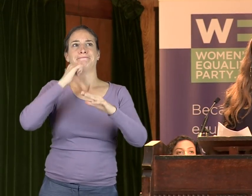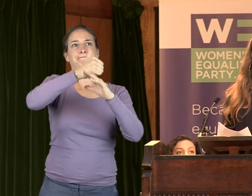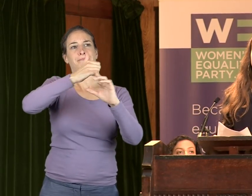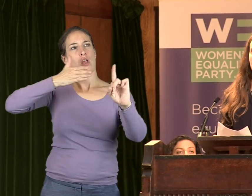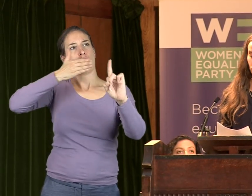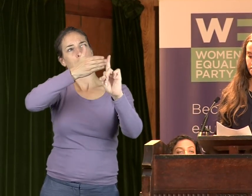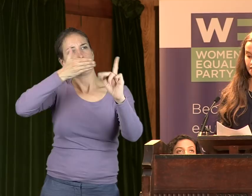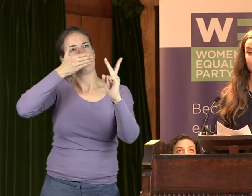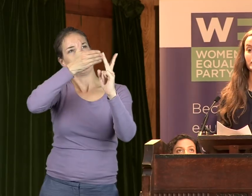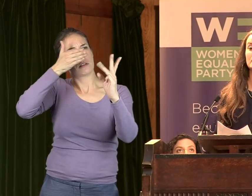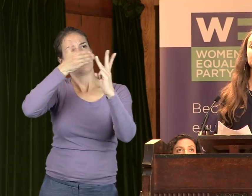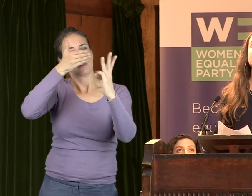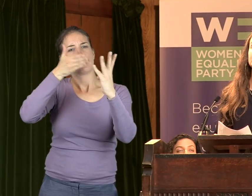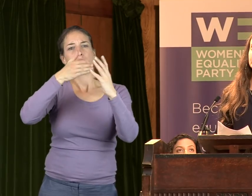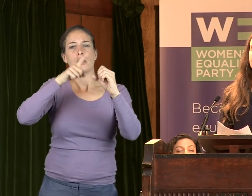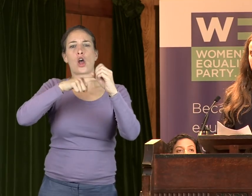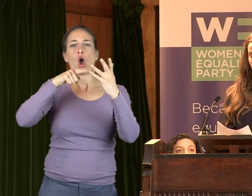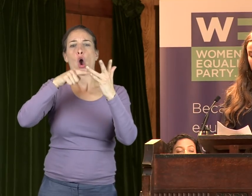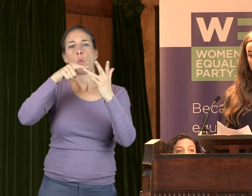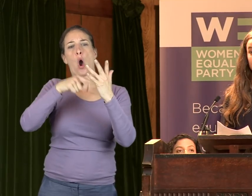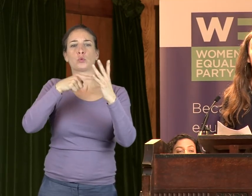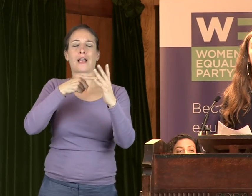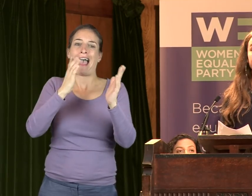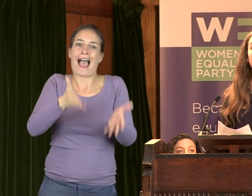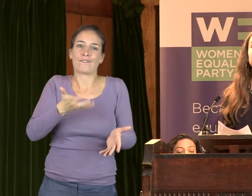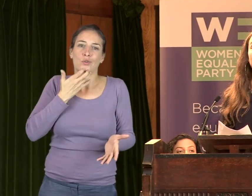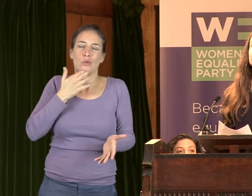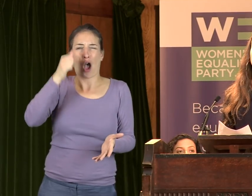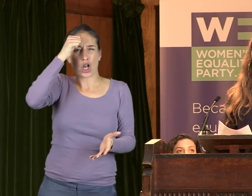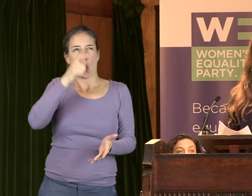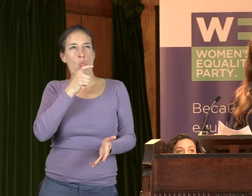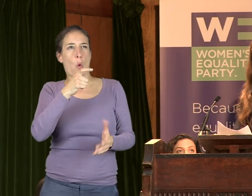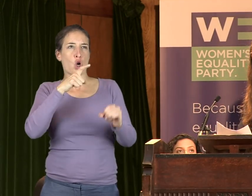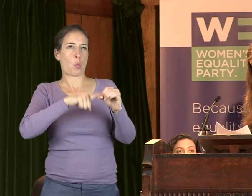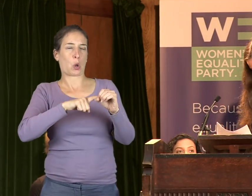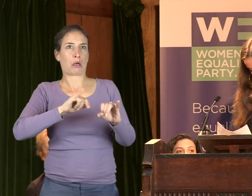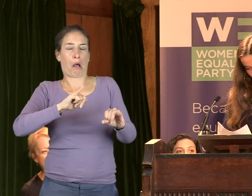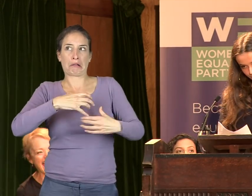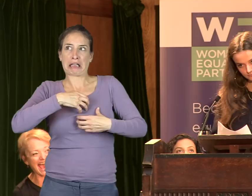but still not achieving equality when I'm 80 and most of you are dead is much, much scarier.